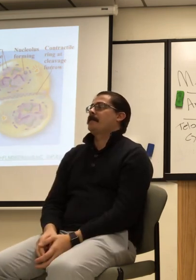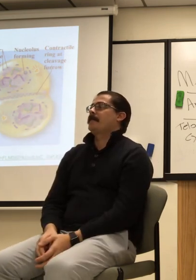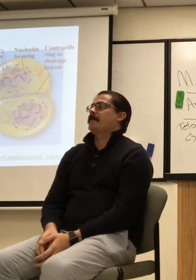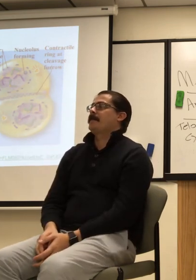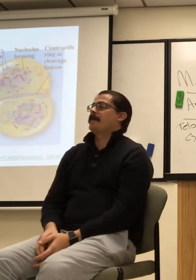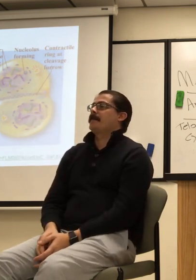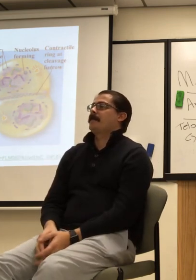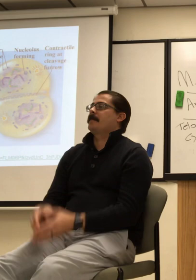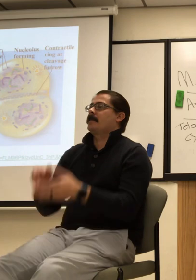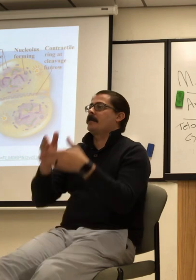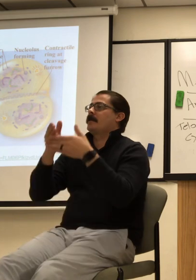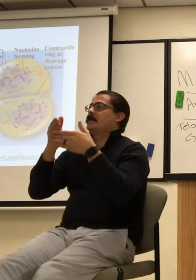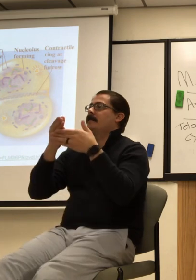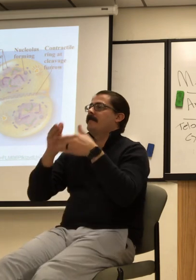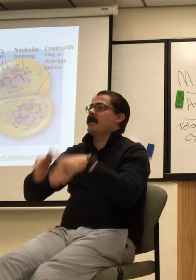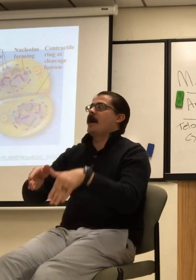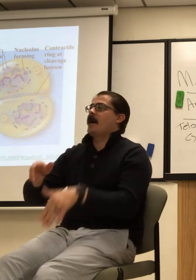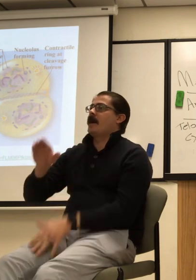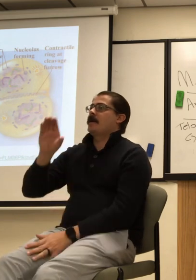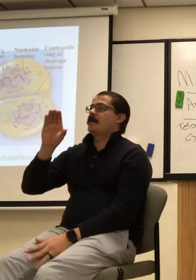Divide cytoplasm.